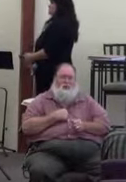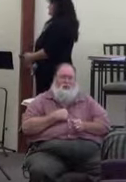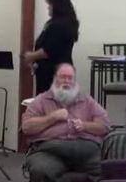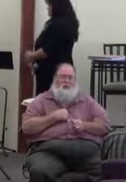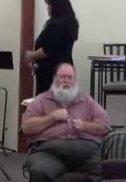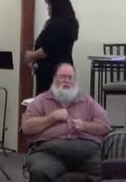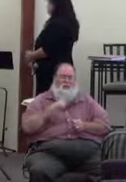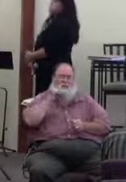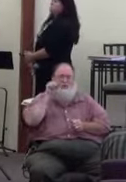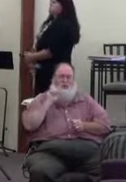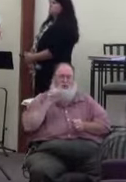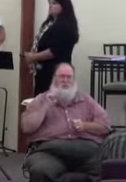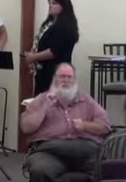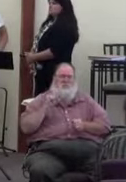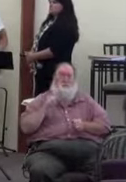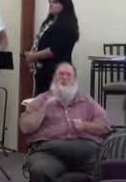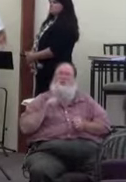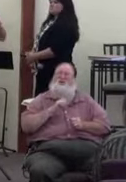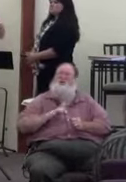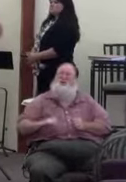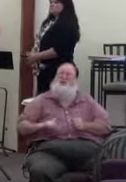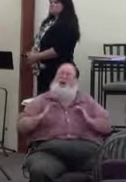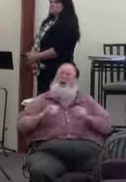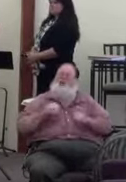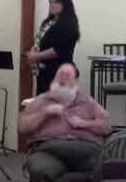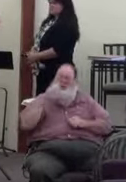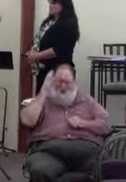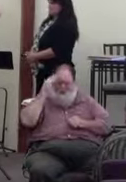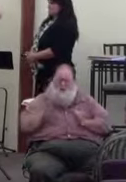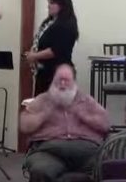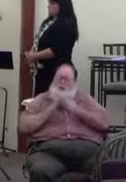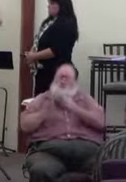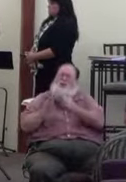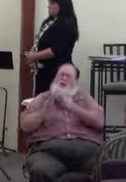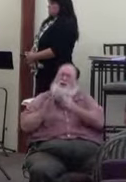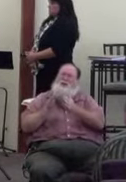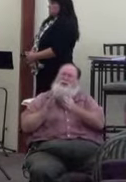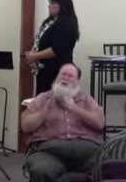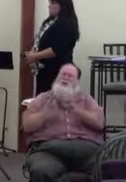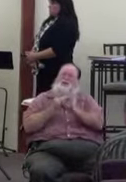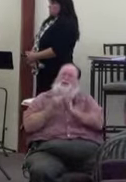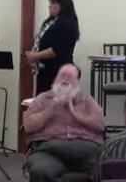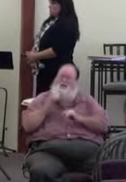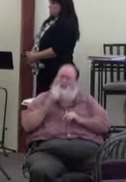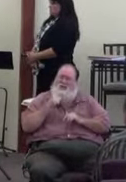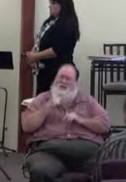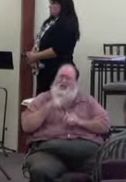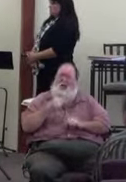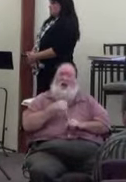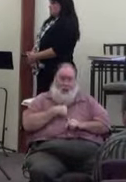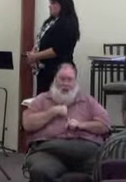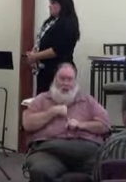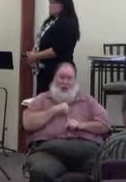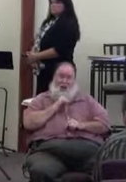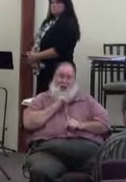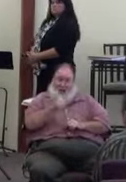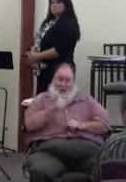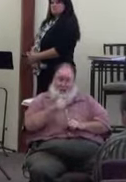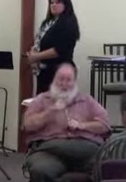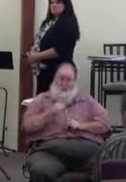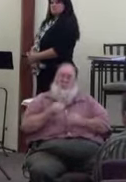And the question was asked, Lord, how do we know the way? And Jesus said, I am